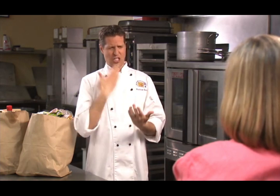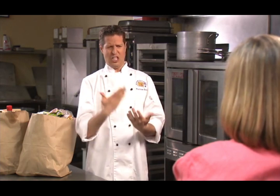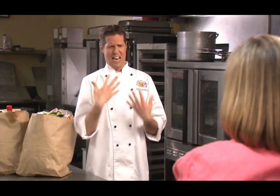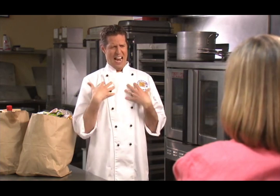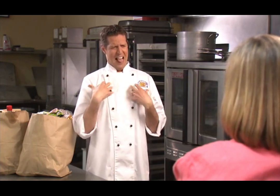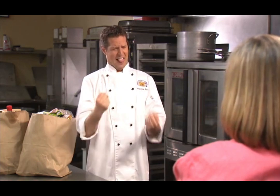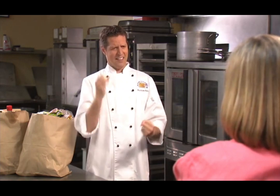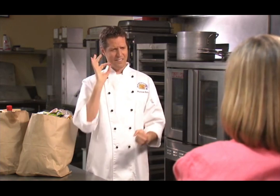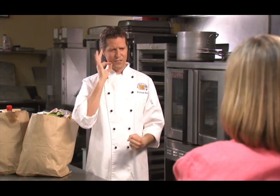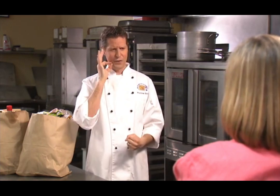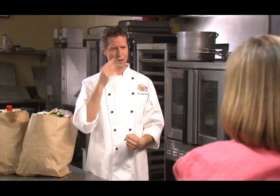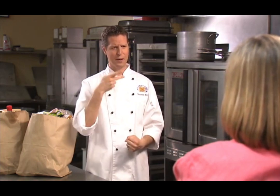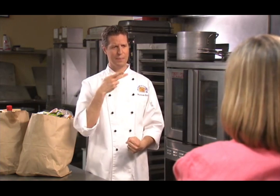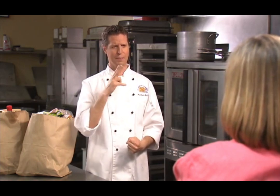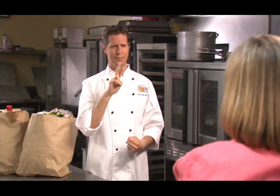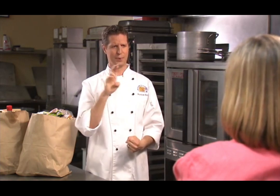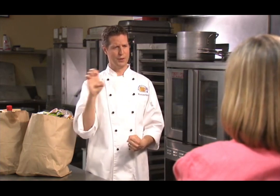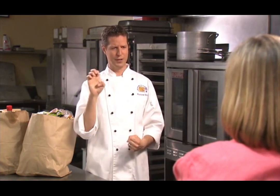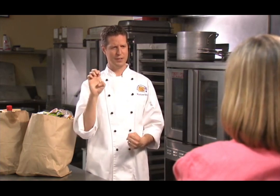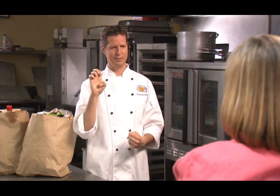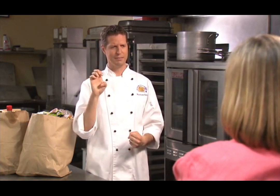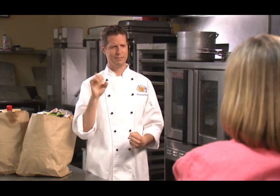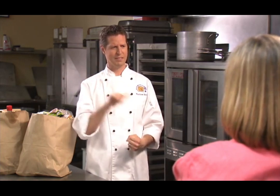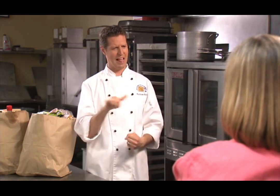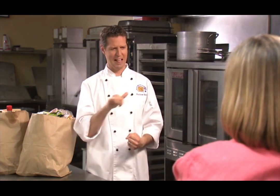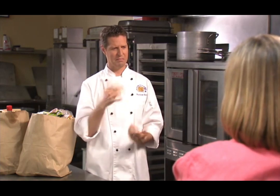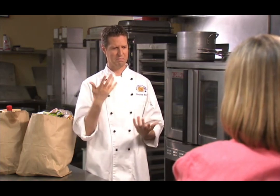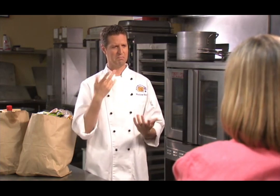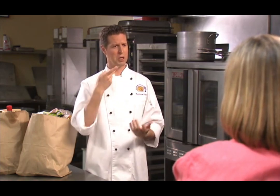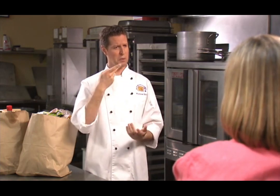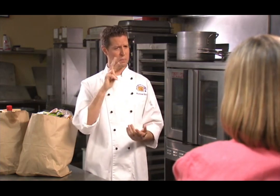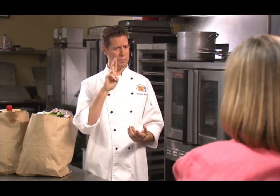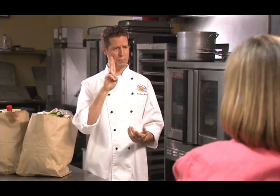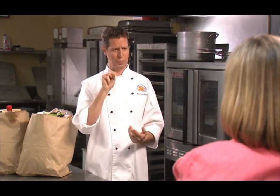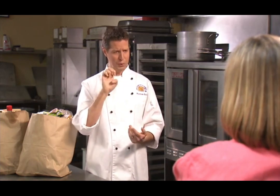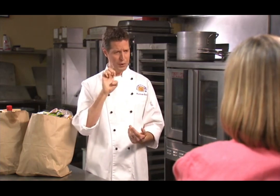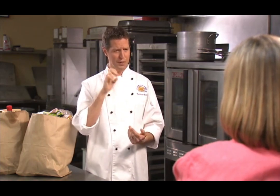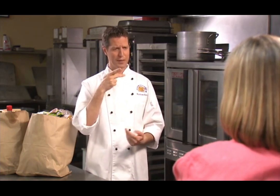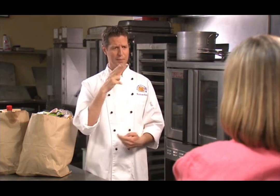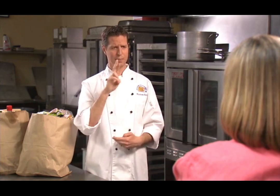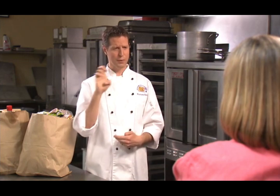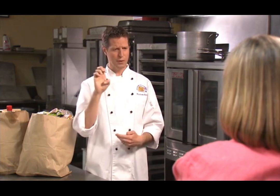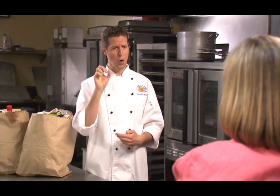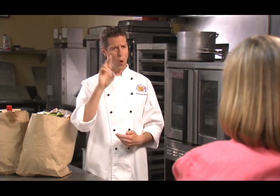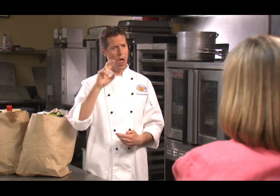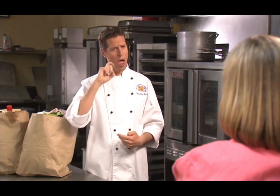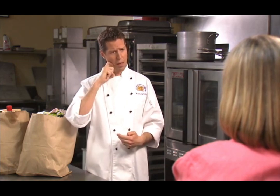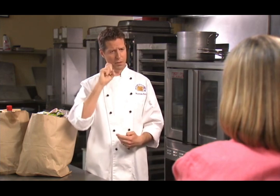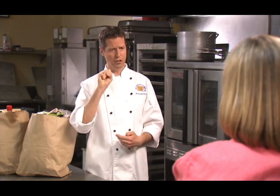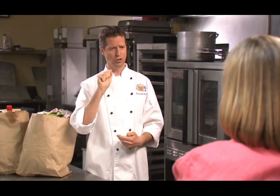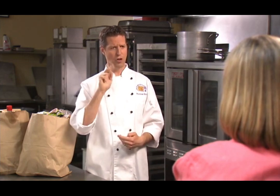it? I substitute good, healthy fruit puree, such as prune puree or applesauce for some of the oil.